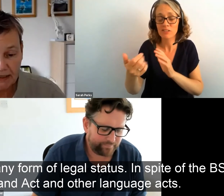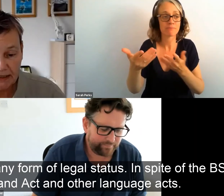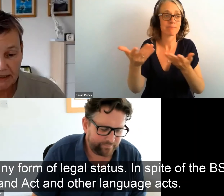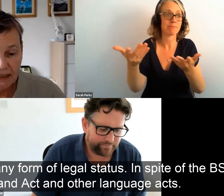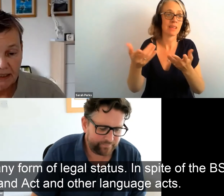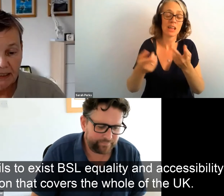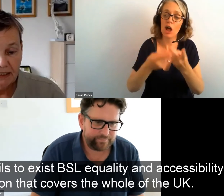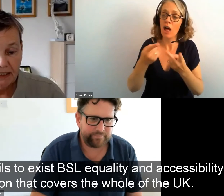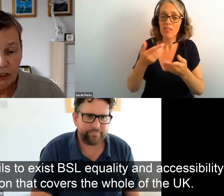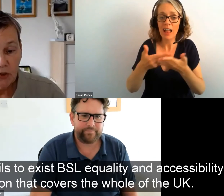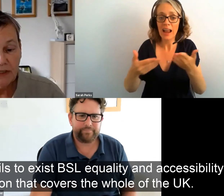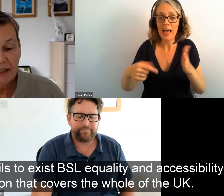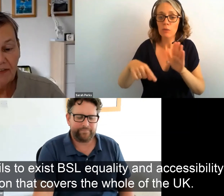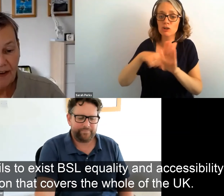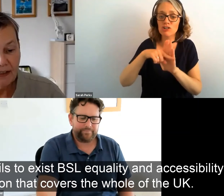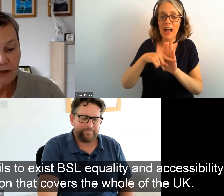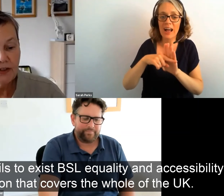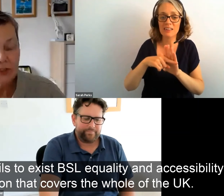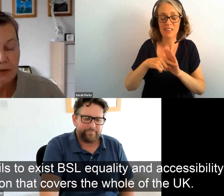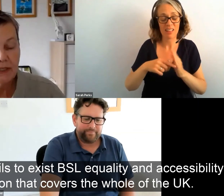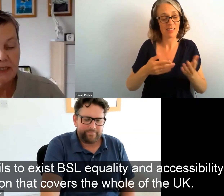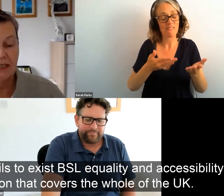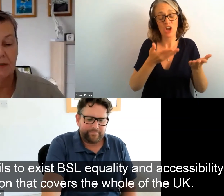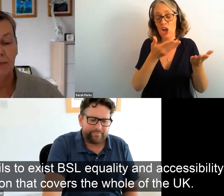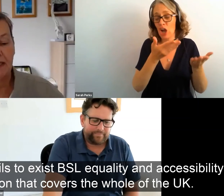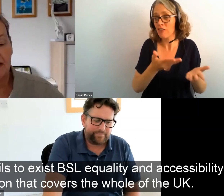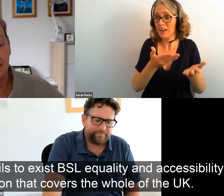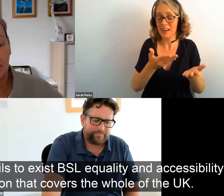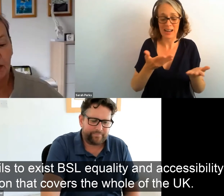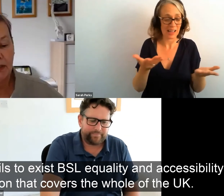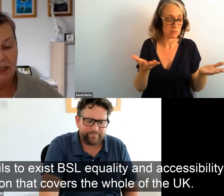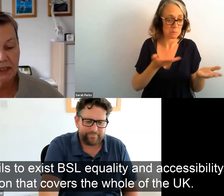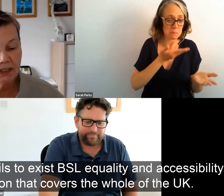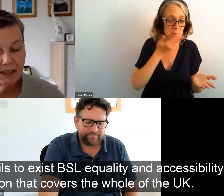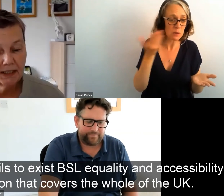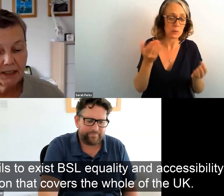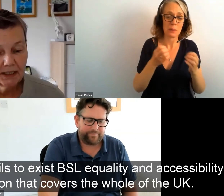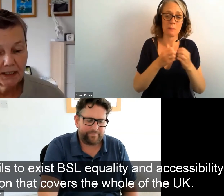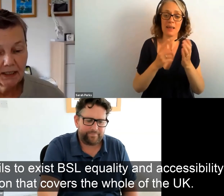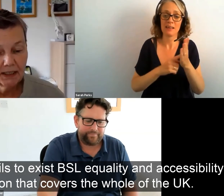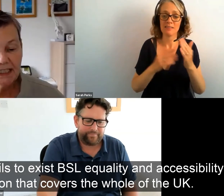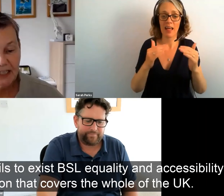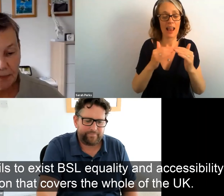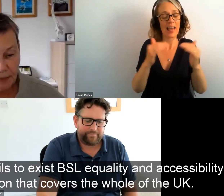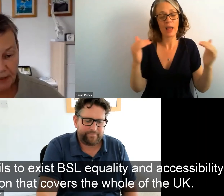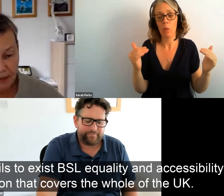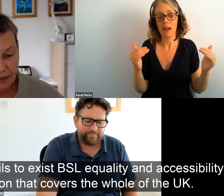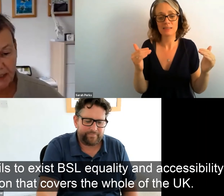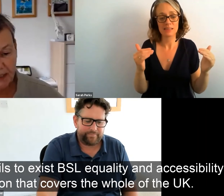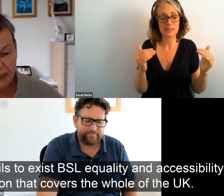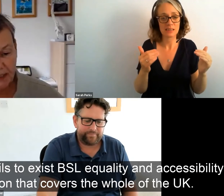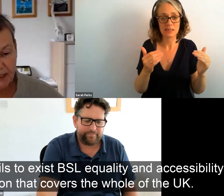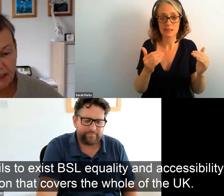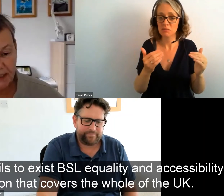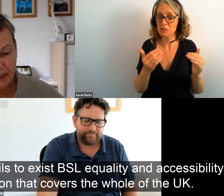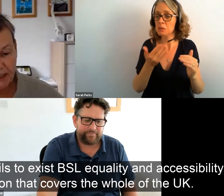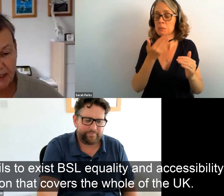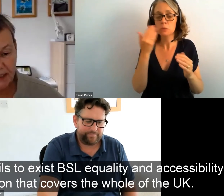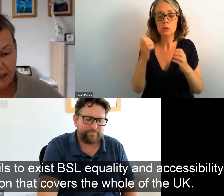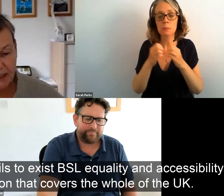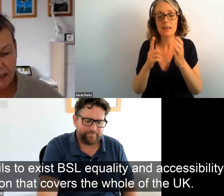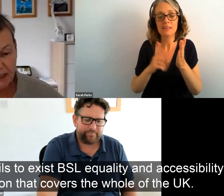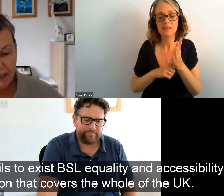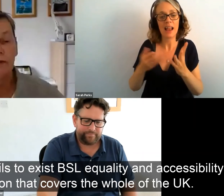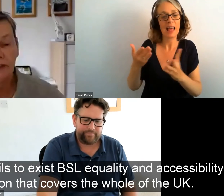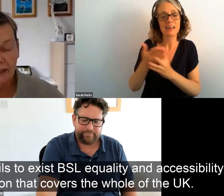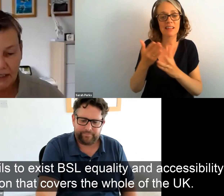language acts, there currently fails to exist BSL equality and accessibility legislation that